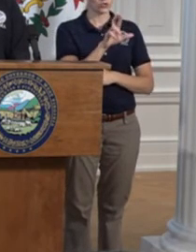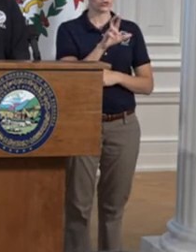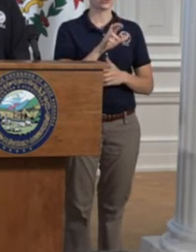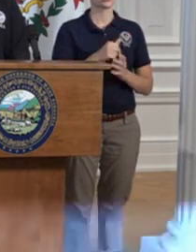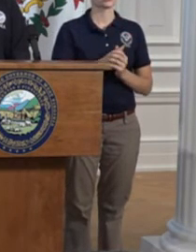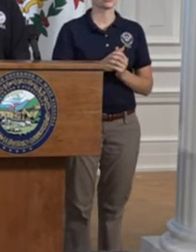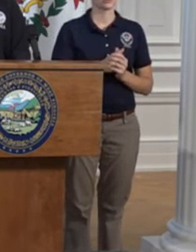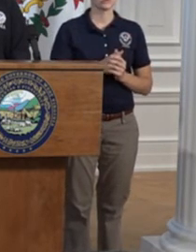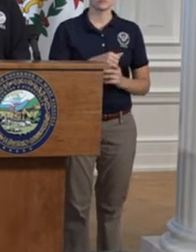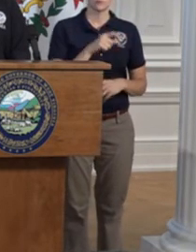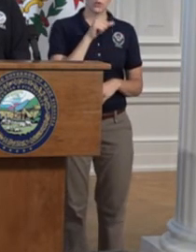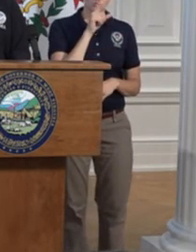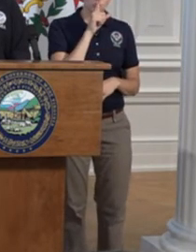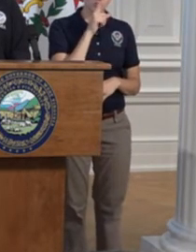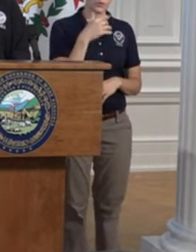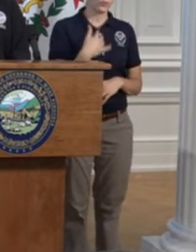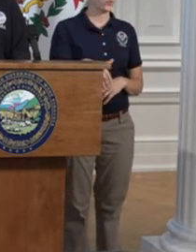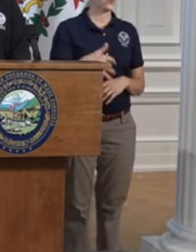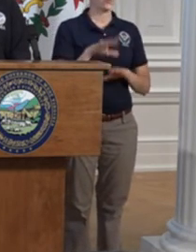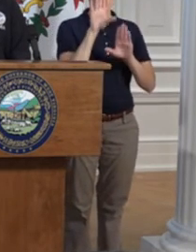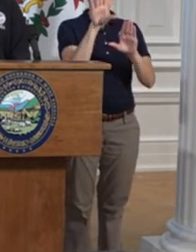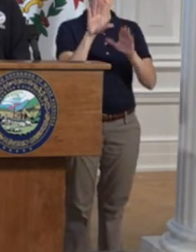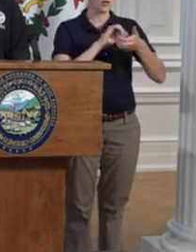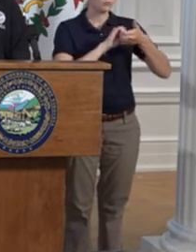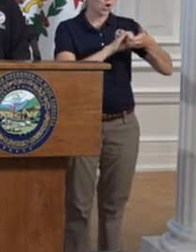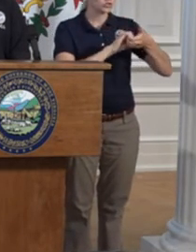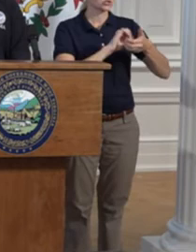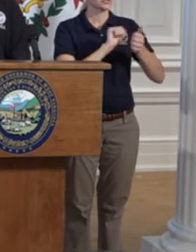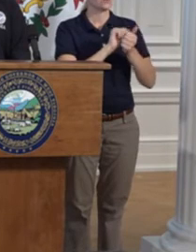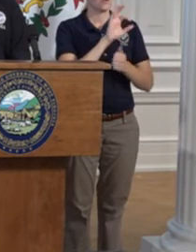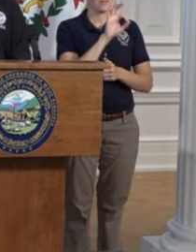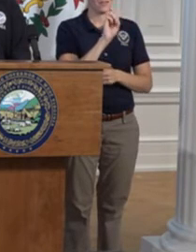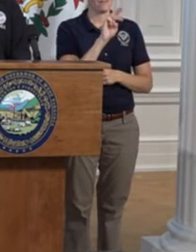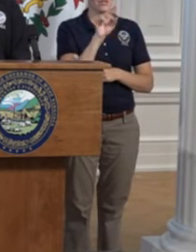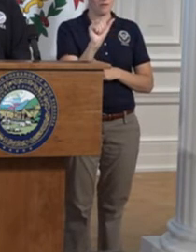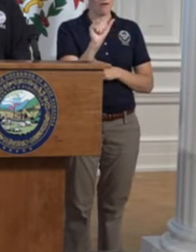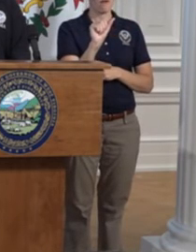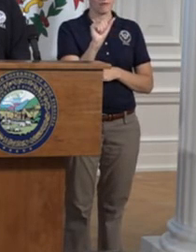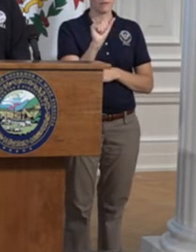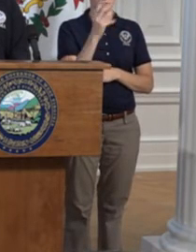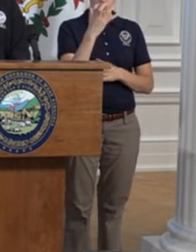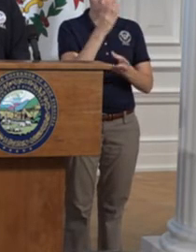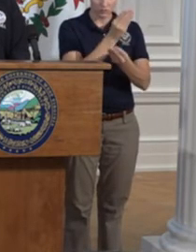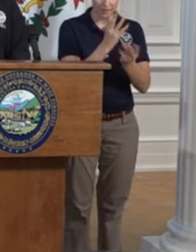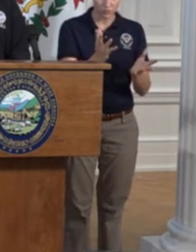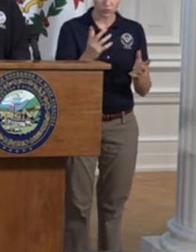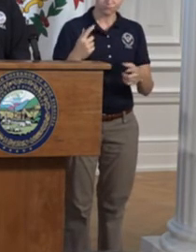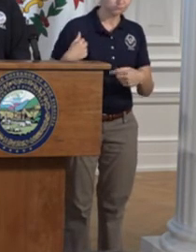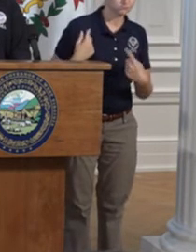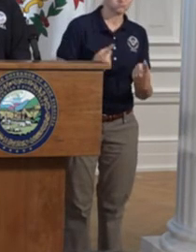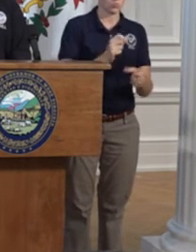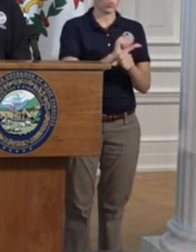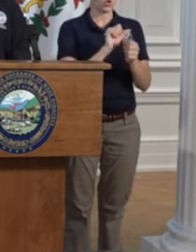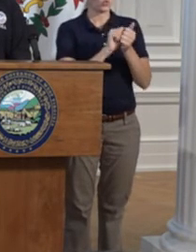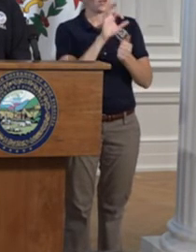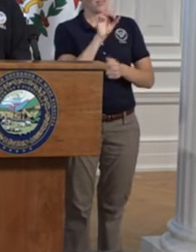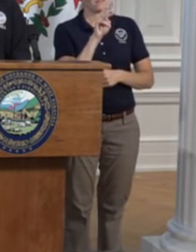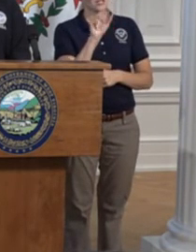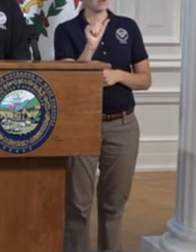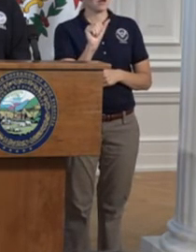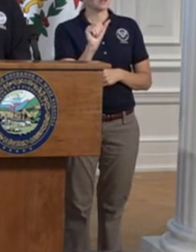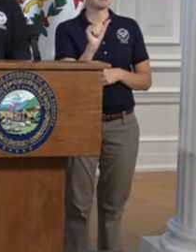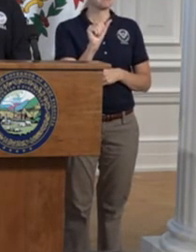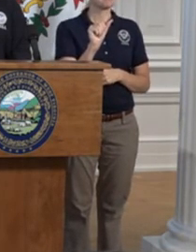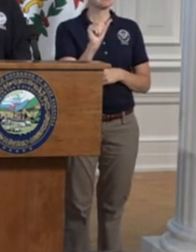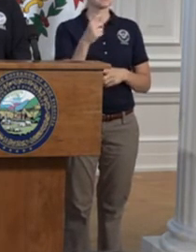unbelievable, unprecedented partnership for FEMA. I can tell you that in all my years of doing this, and I've been doing this for, well,